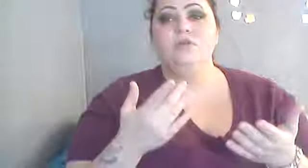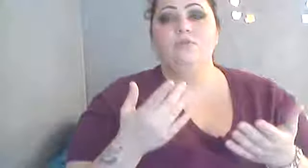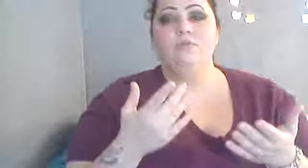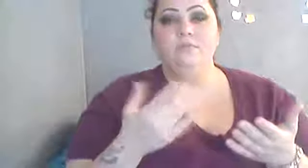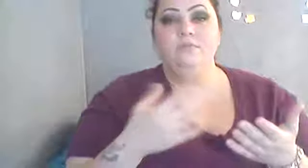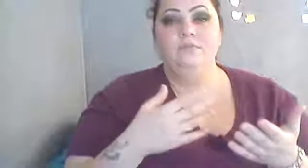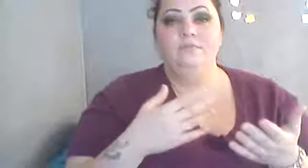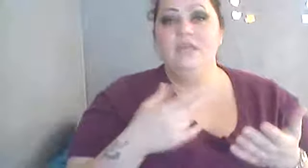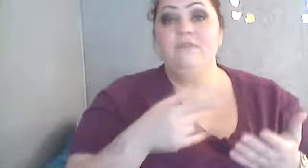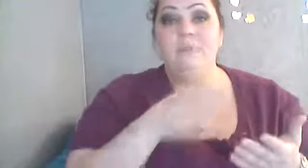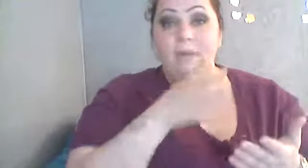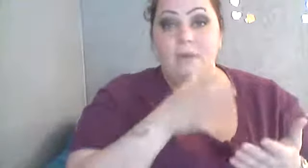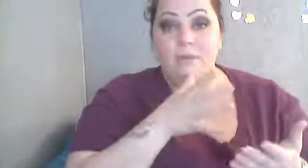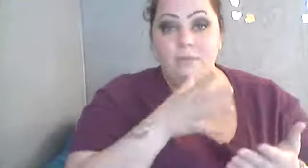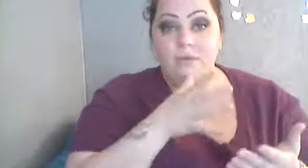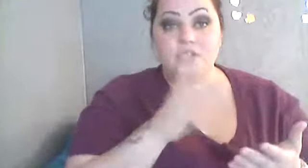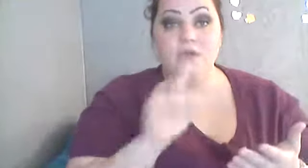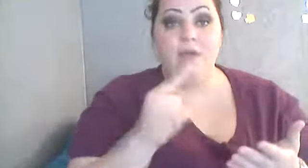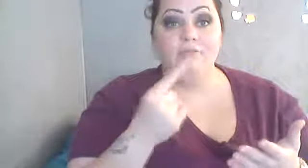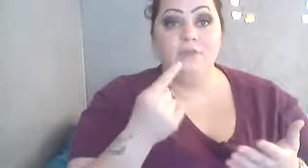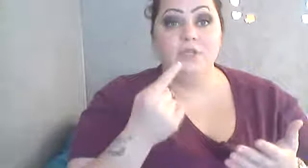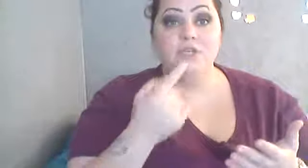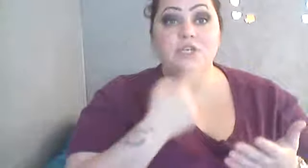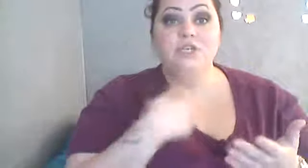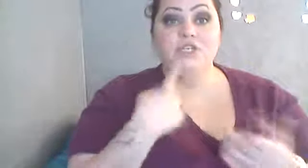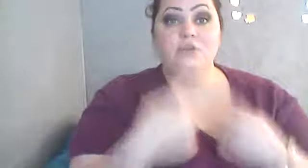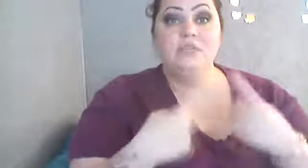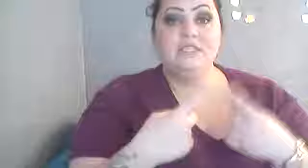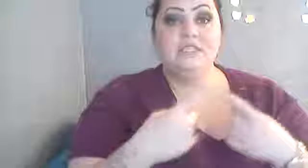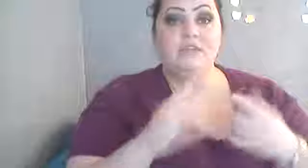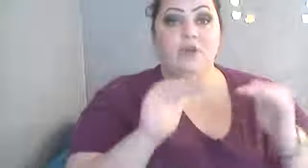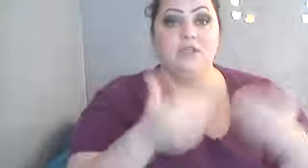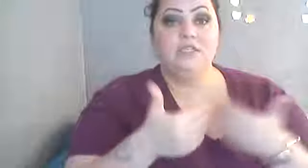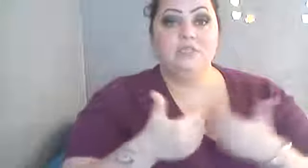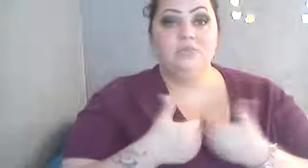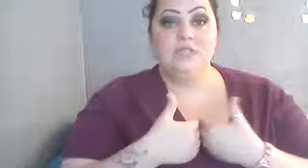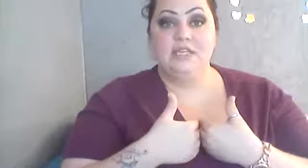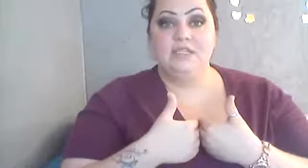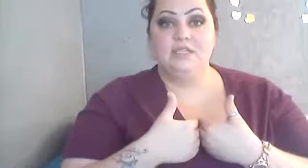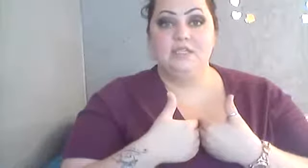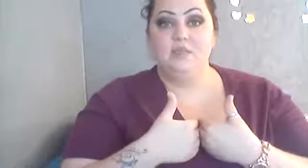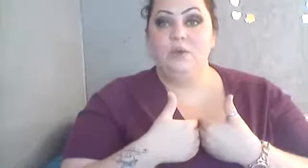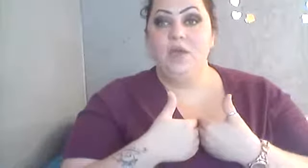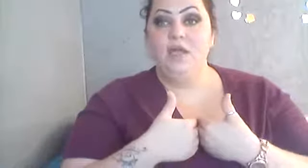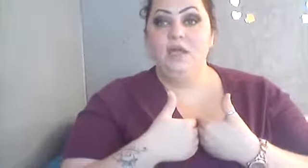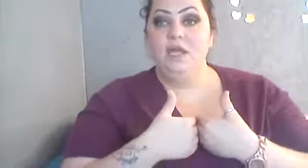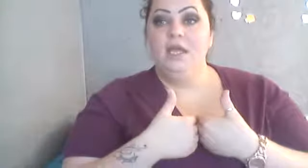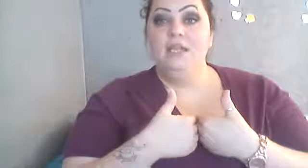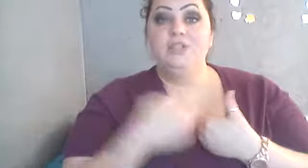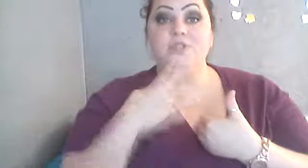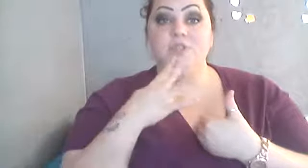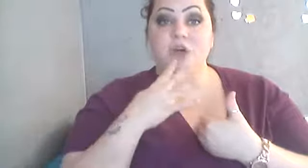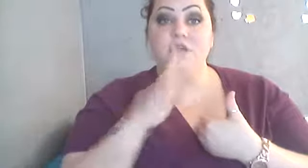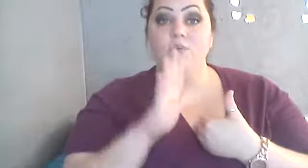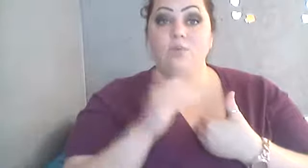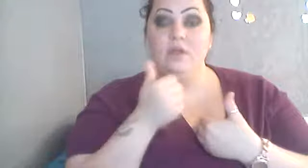So even my mom, okay, so at first she told me the sign for autism was like this, okay? Then she was talking with